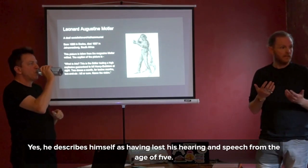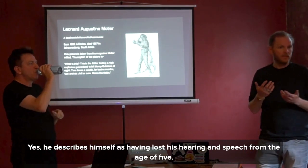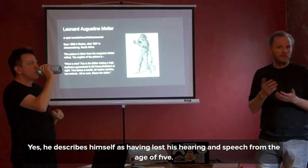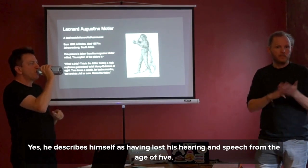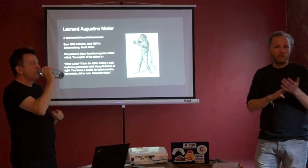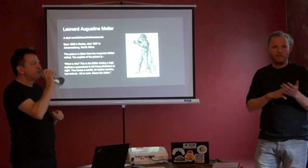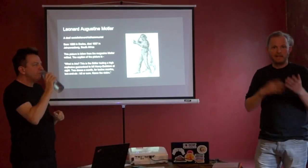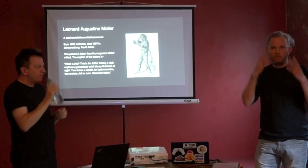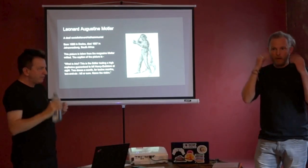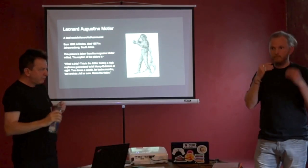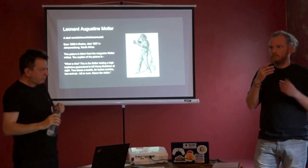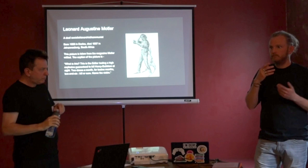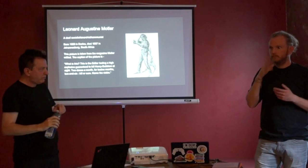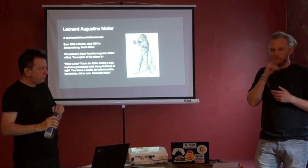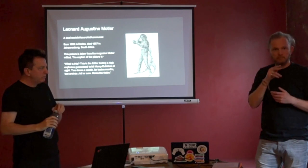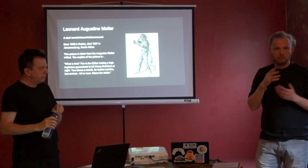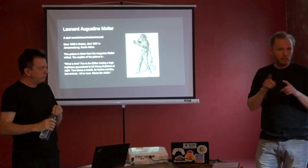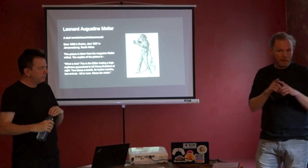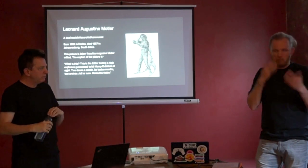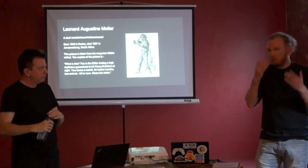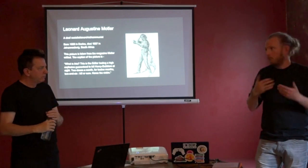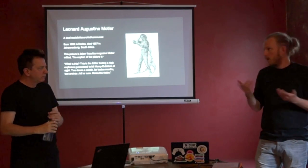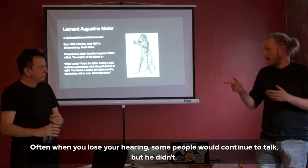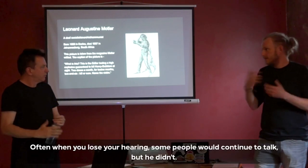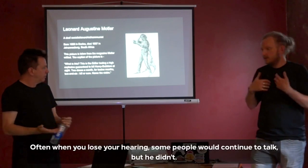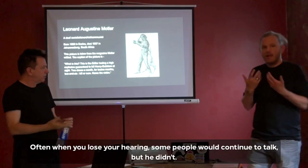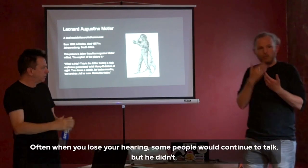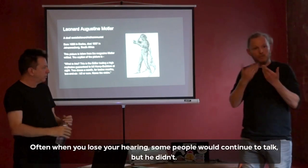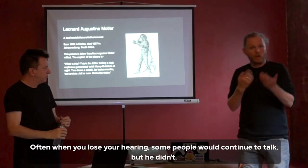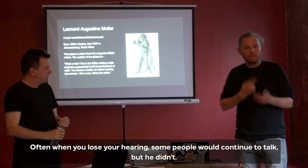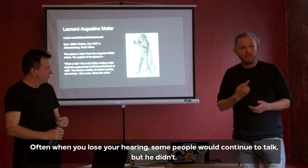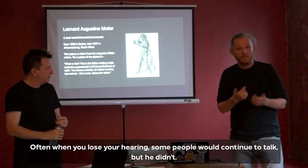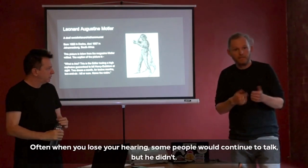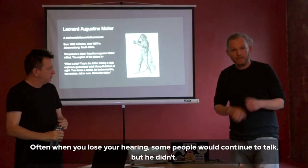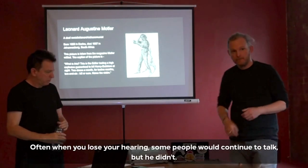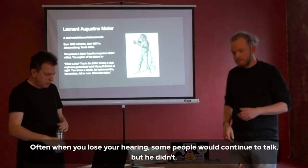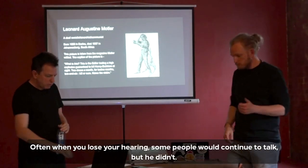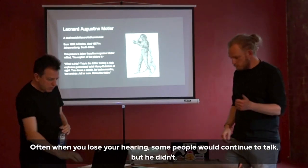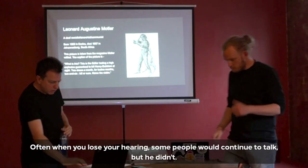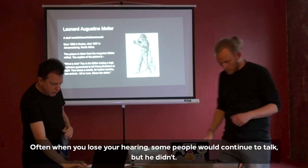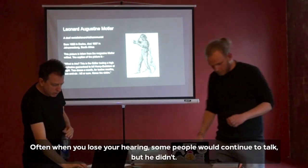of 5. So often when you lose your hearing,